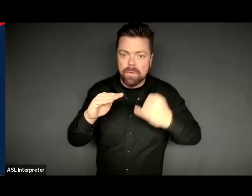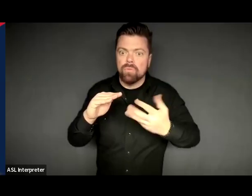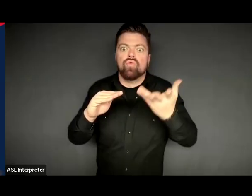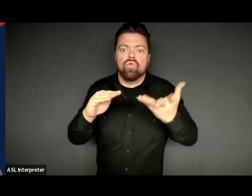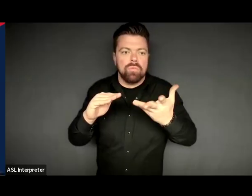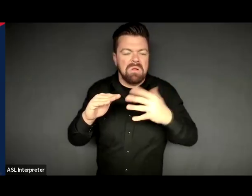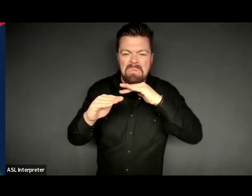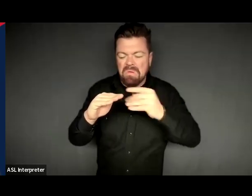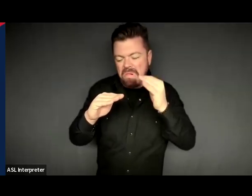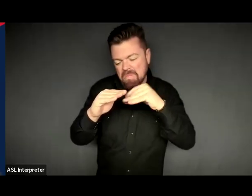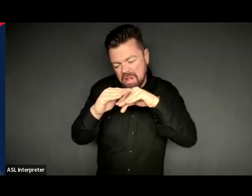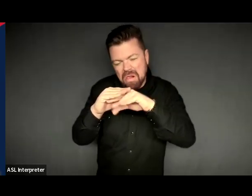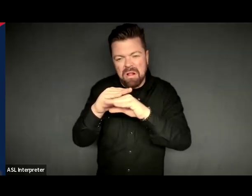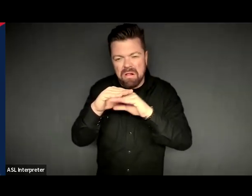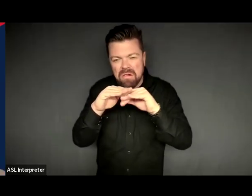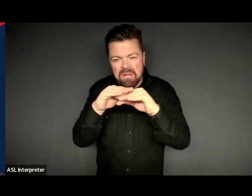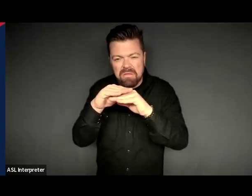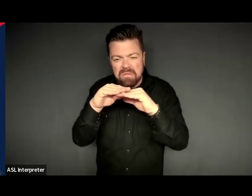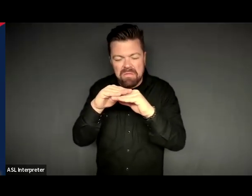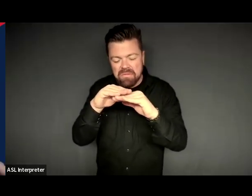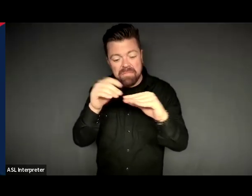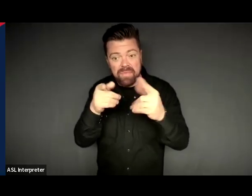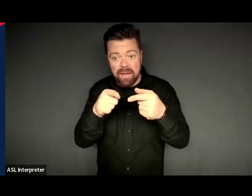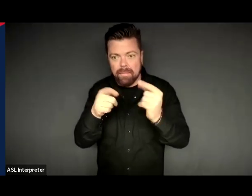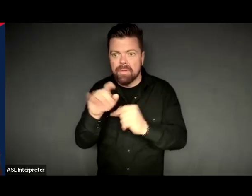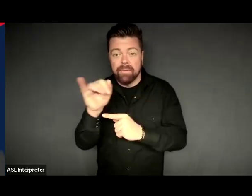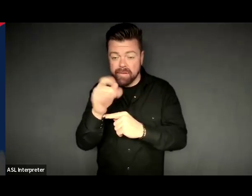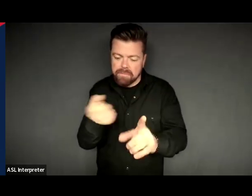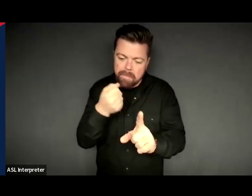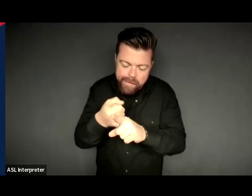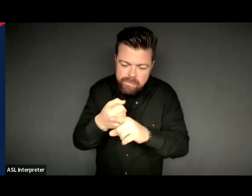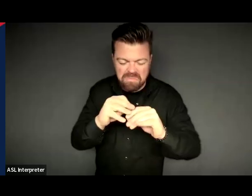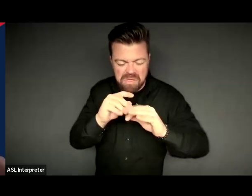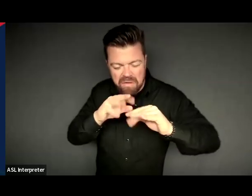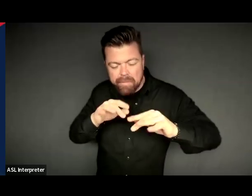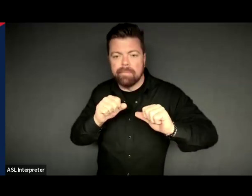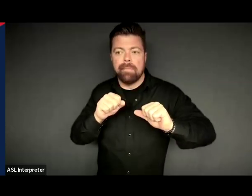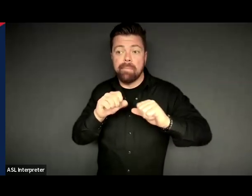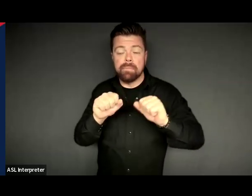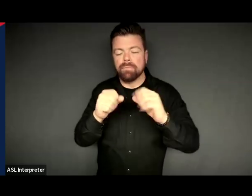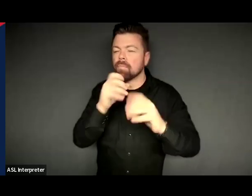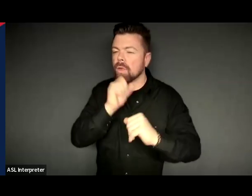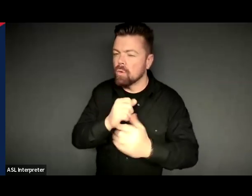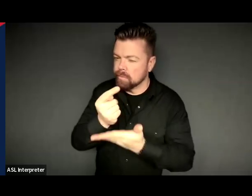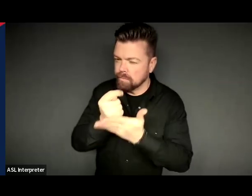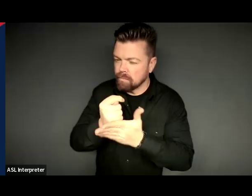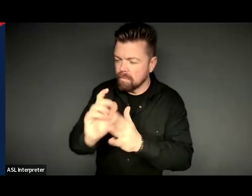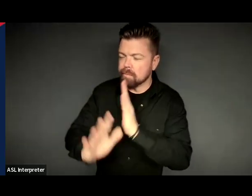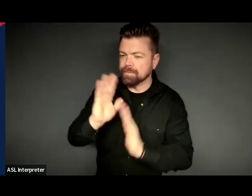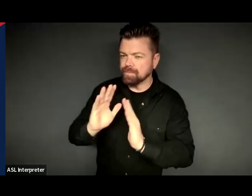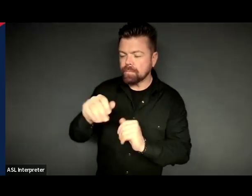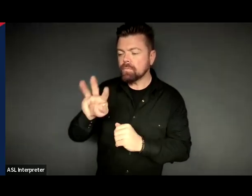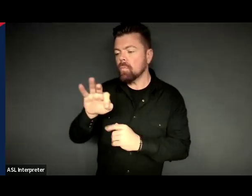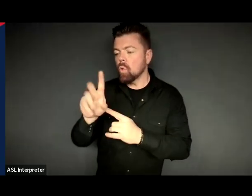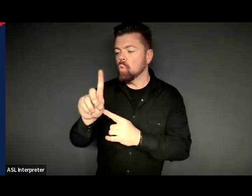it seals off that wound, and it allows infection to be sealed off in the wound. So that's an old treatment. The wound vac is a